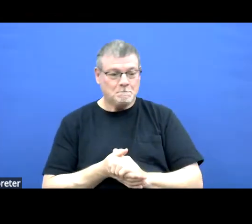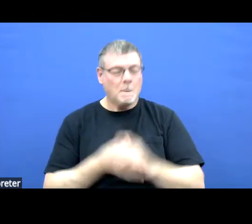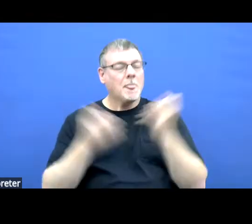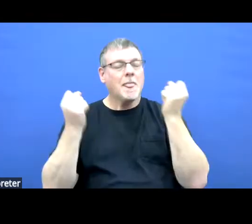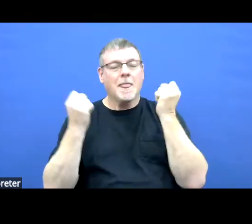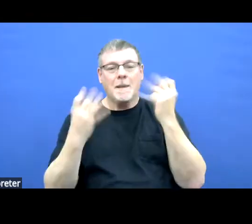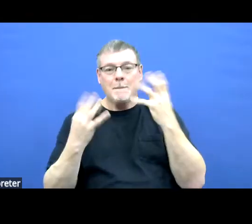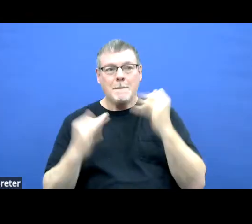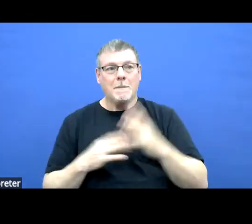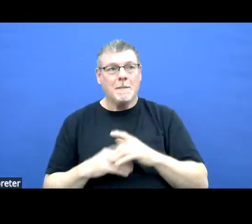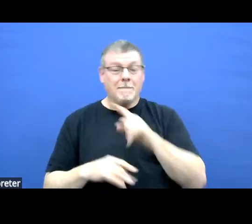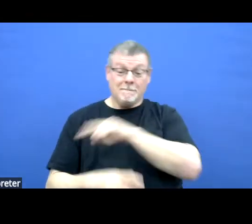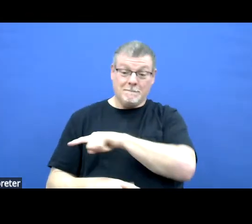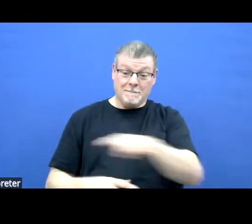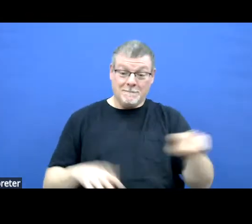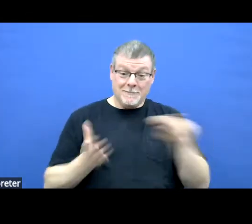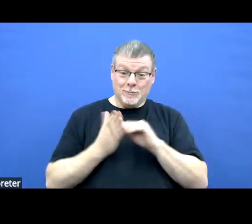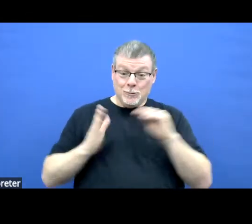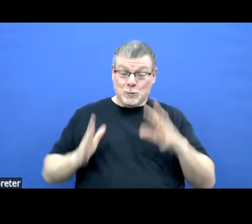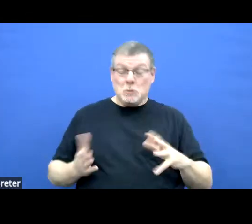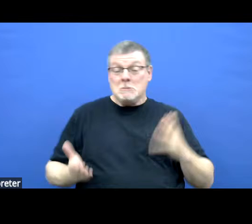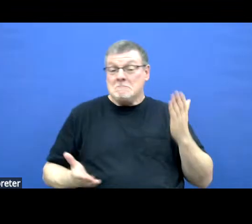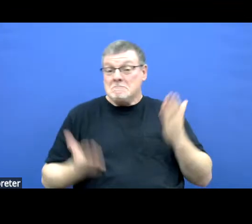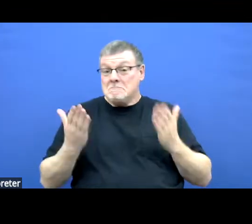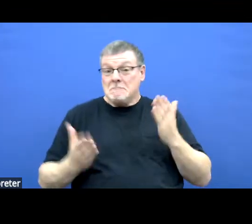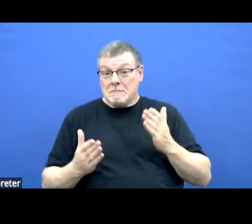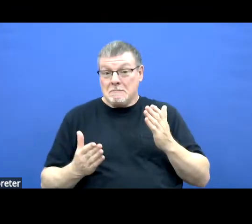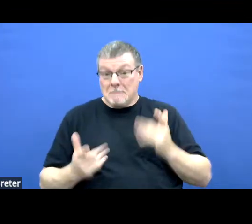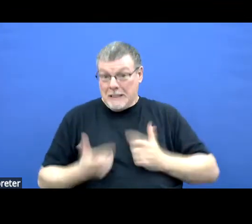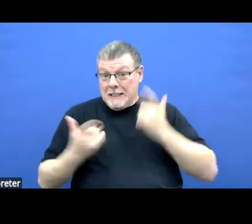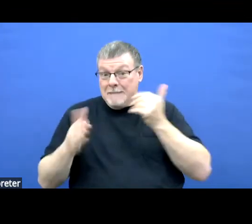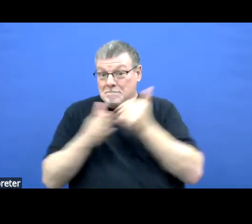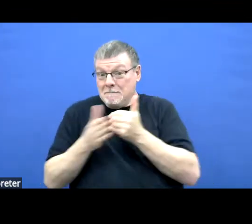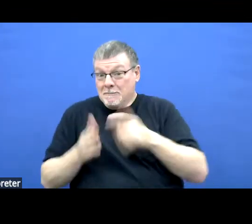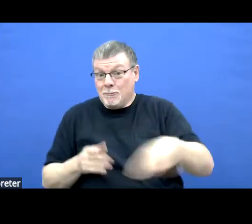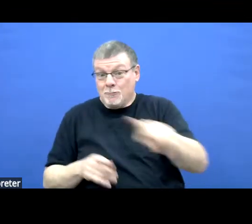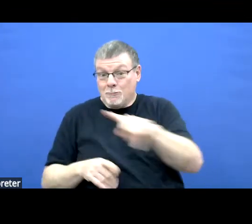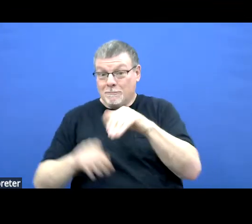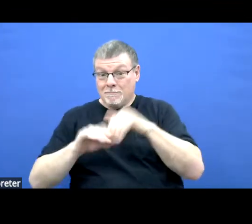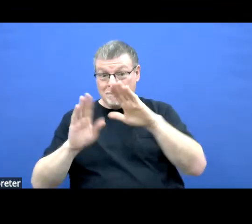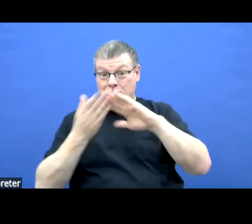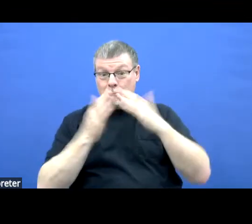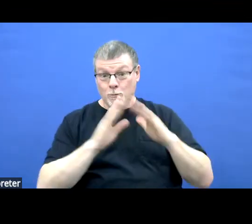Many of these students may live near you in your community.